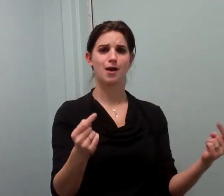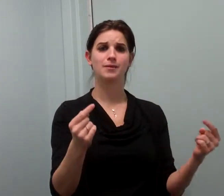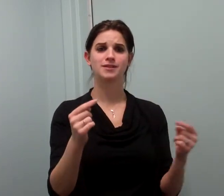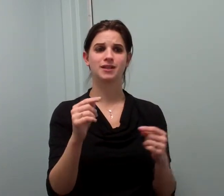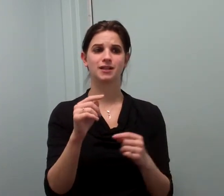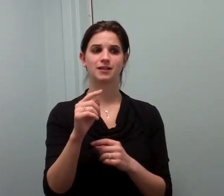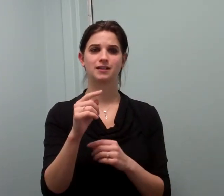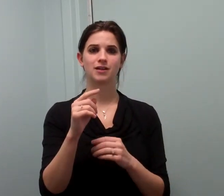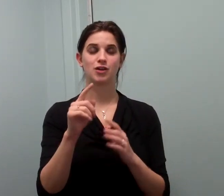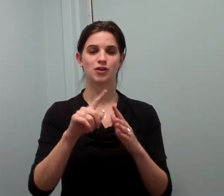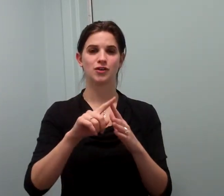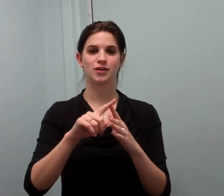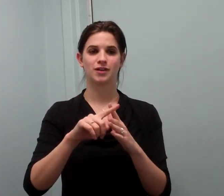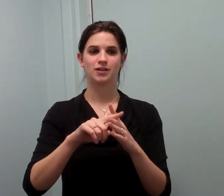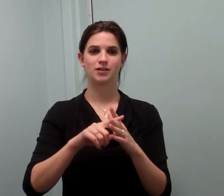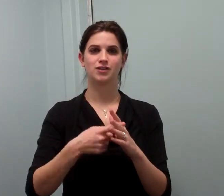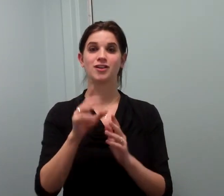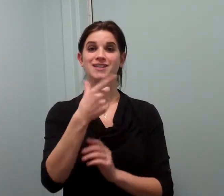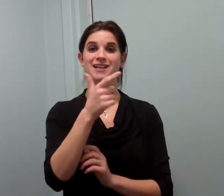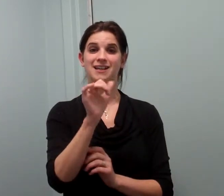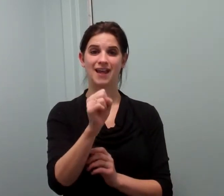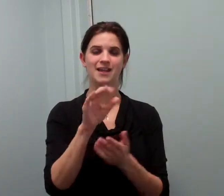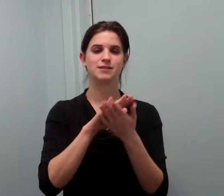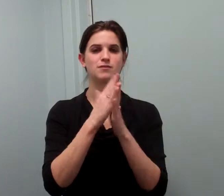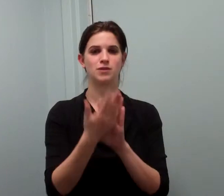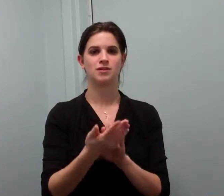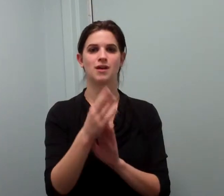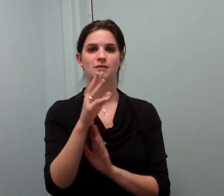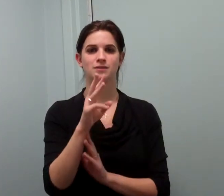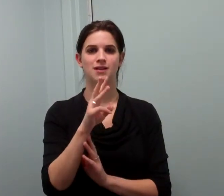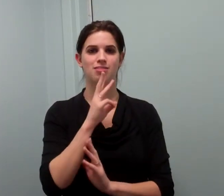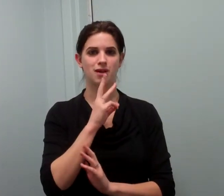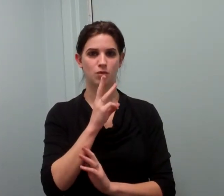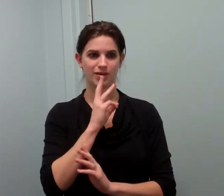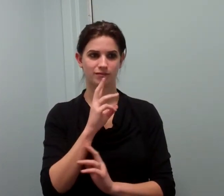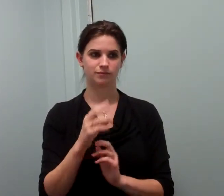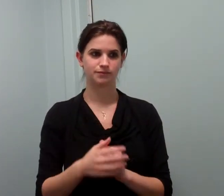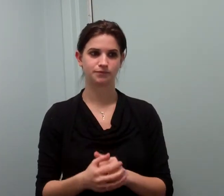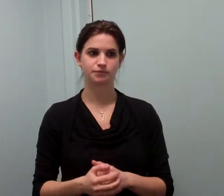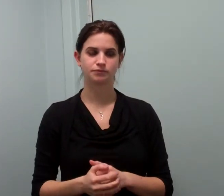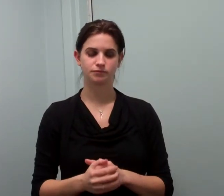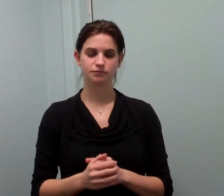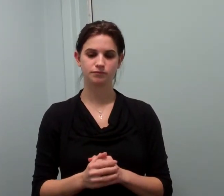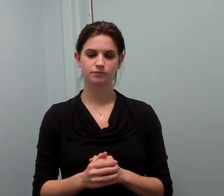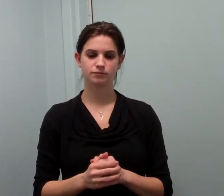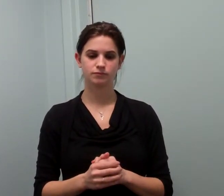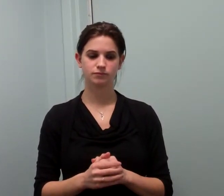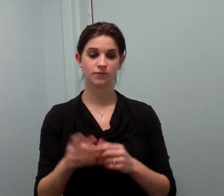Condensation, process in which gaseous water, which happens to be water vapor, is changed into a liquid form, which would be regular